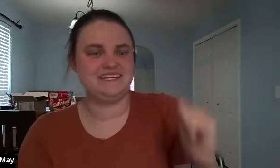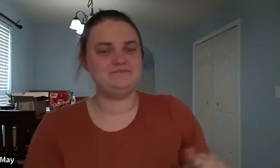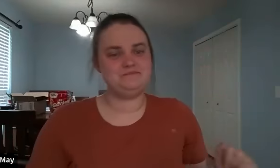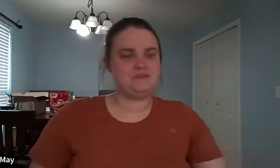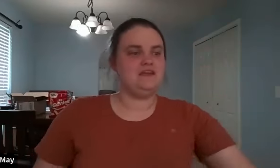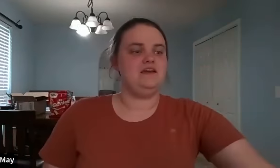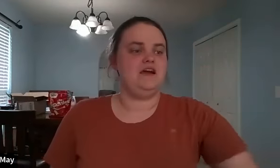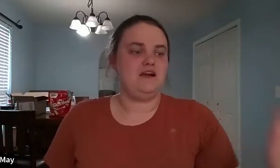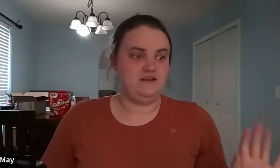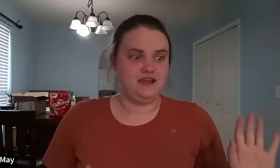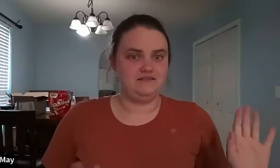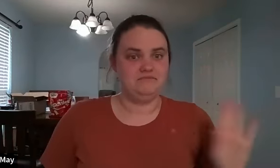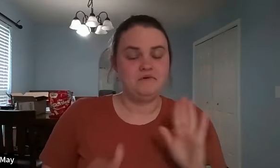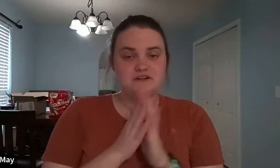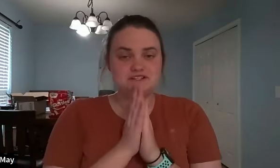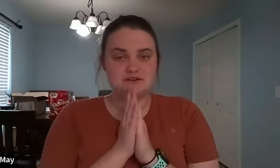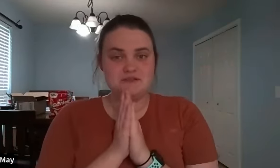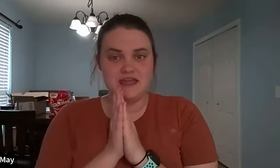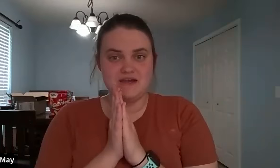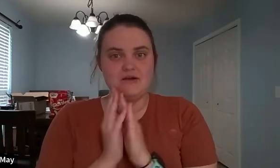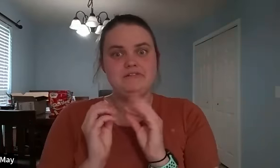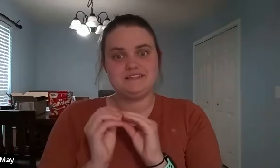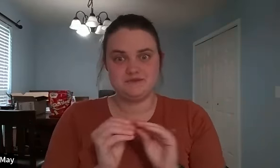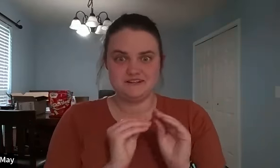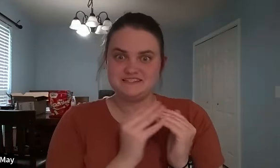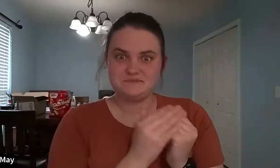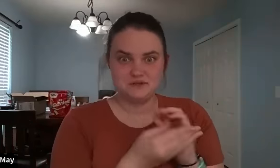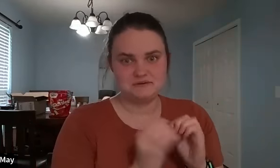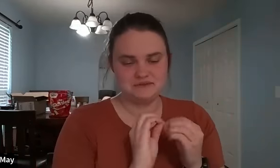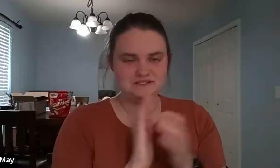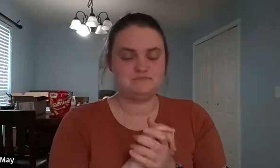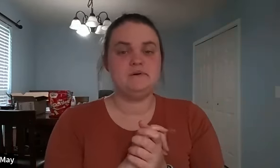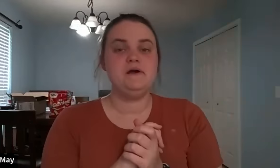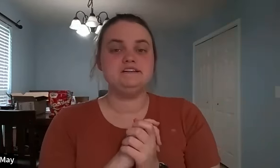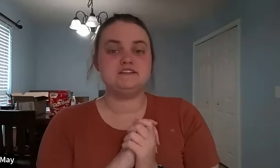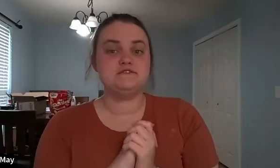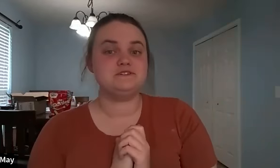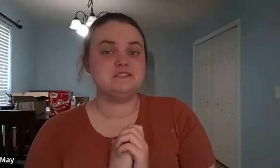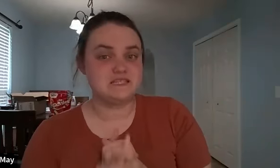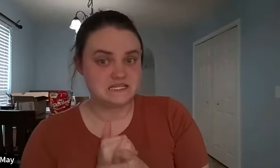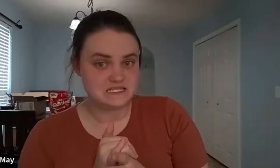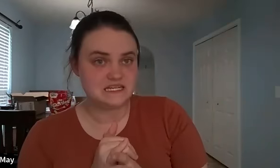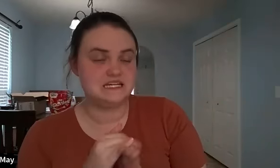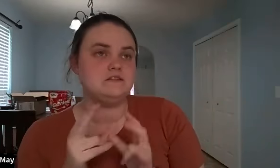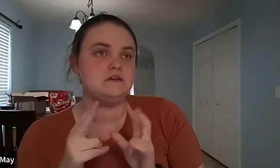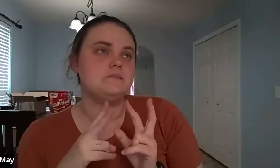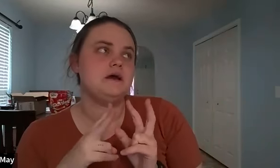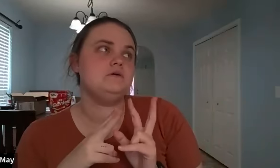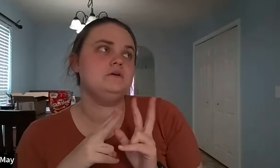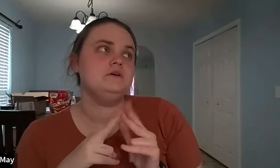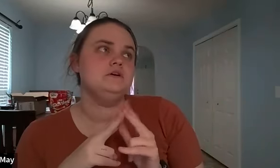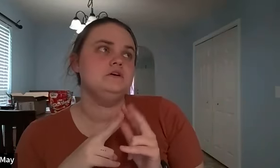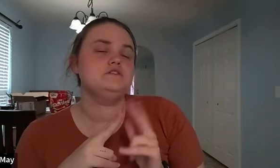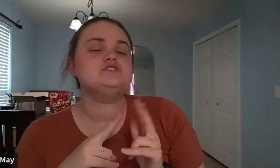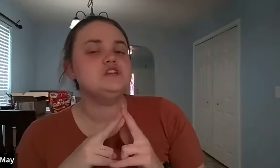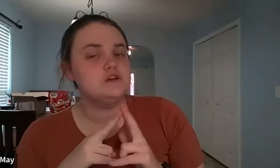15. All right. So now let's move on to some new numbers. So for 16, there's 2